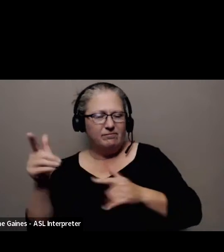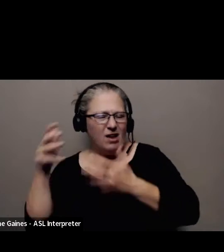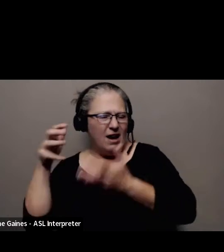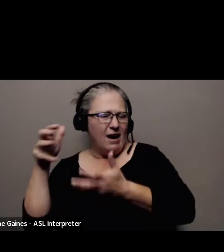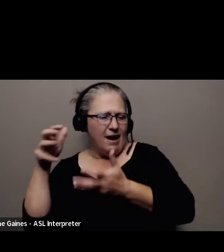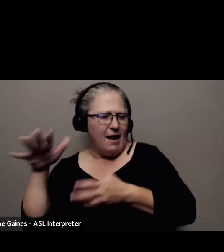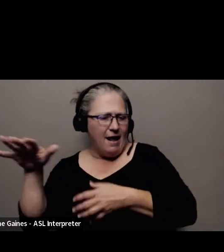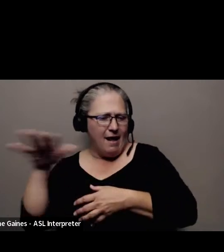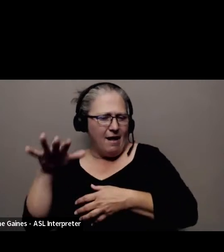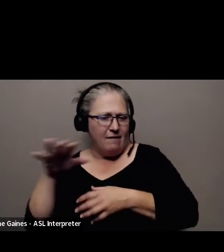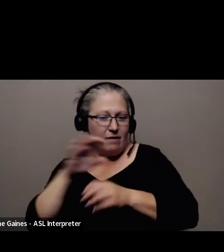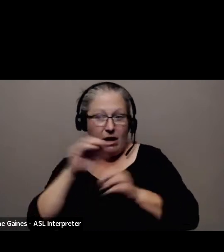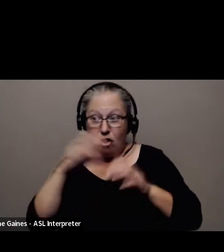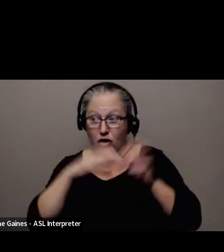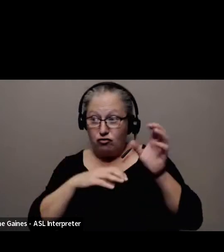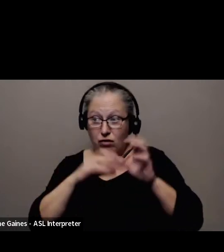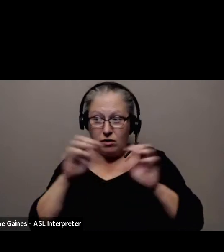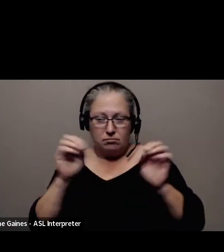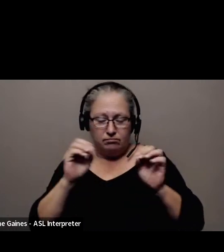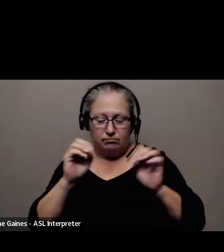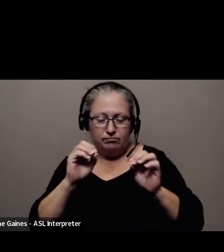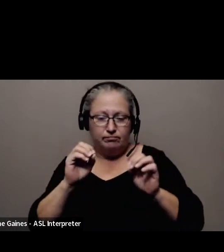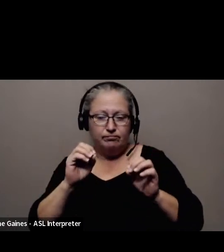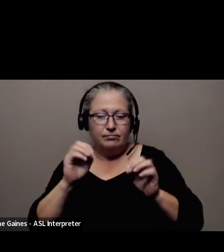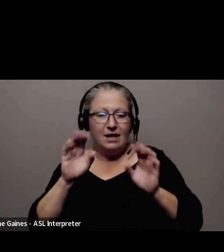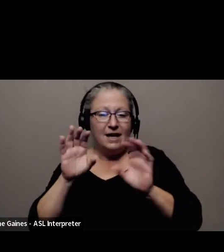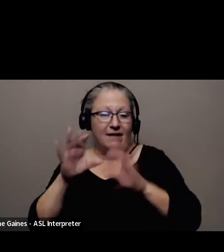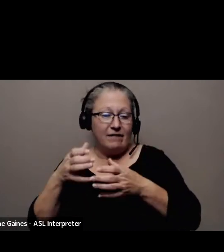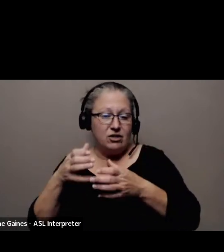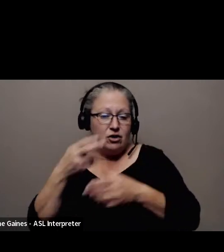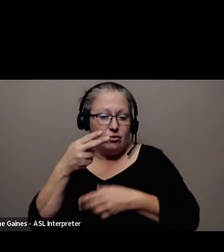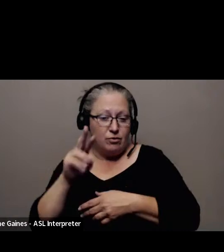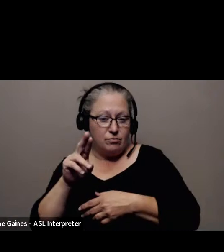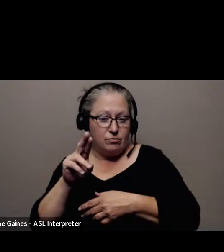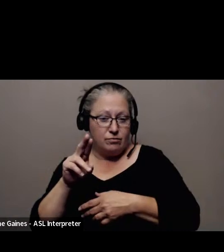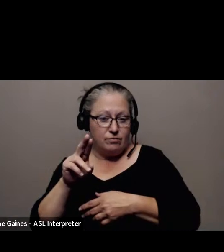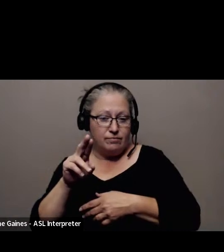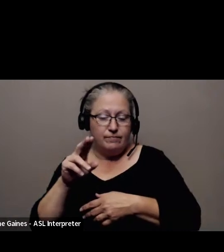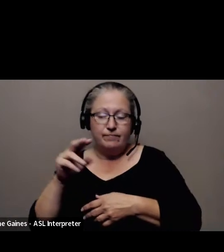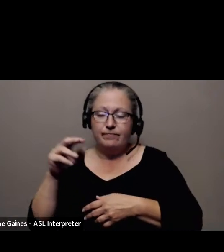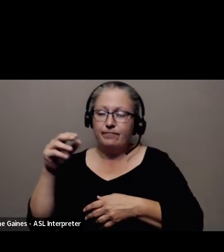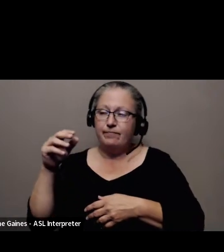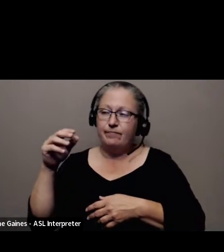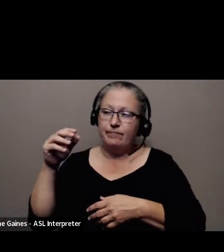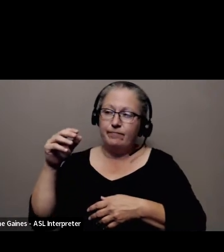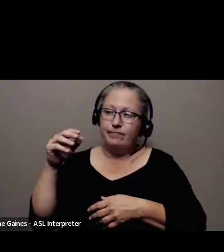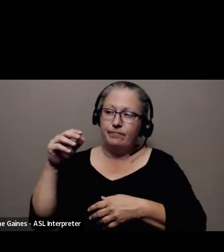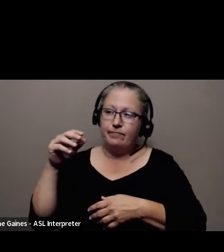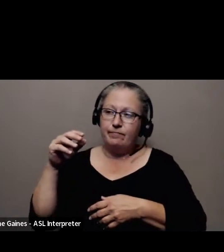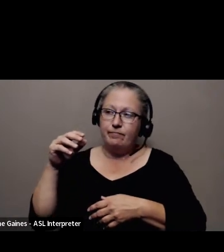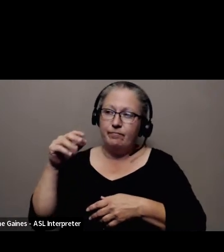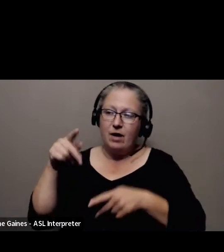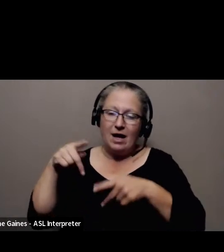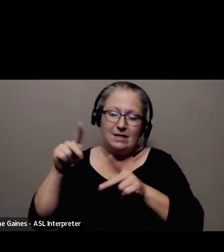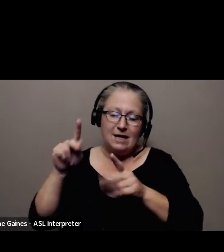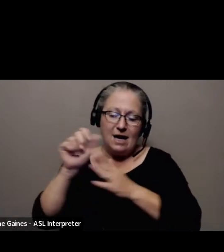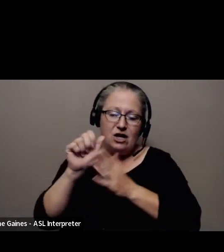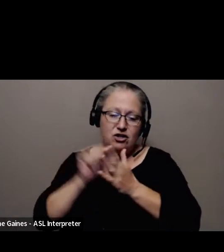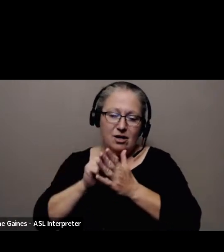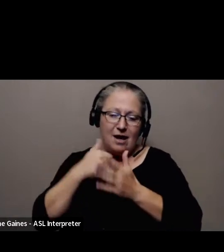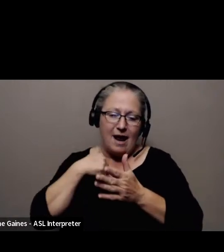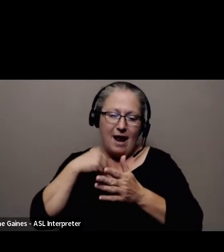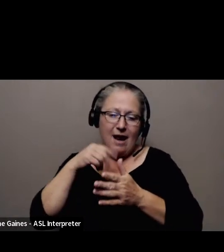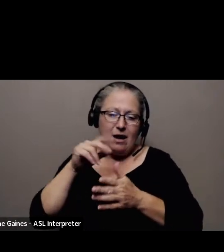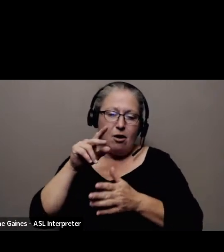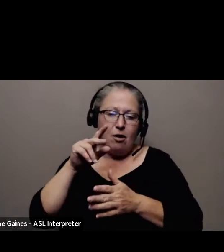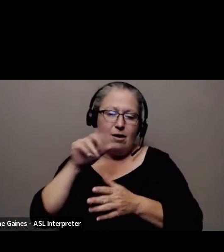So there's nothing in construction, right? Correct. So Division of Human Resources. We had the personnel consent agenda that has the personnel